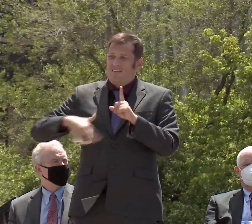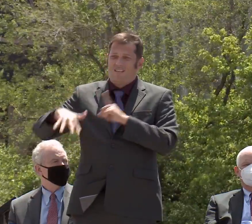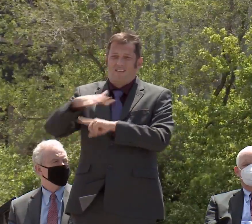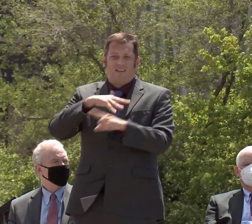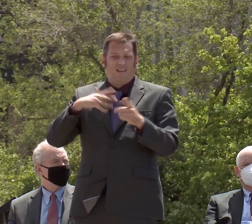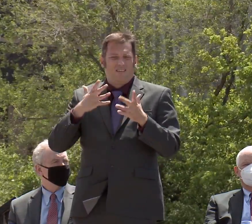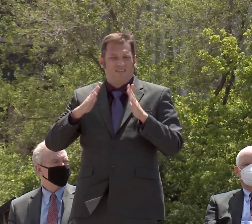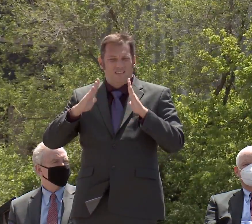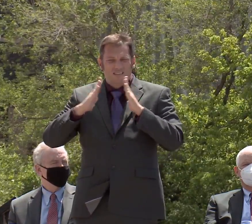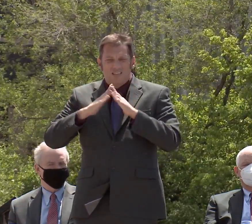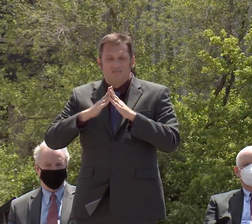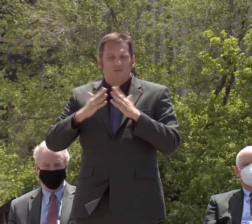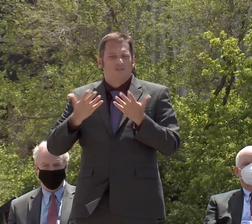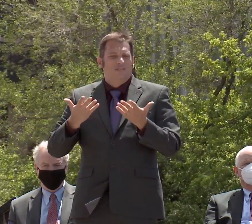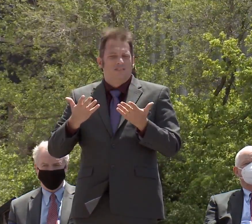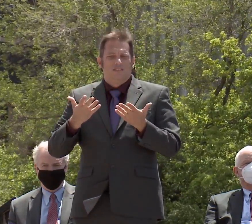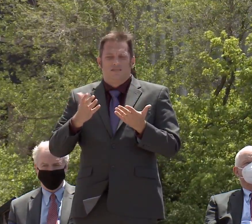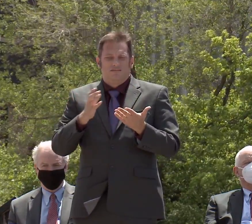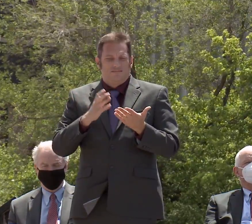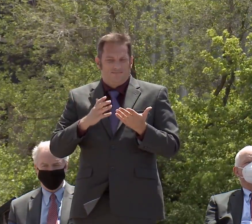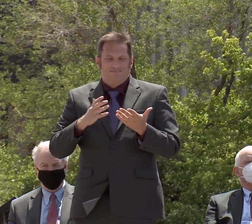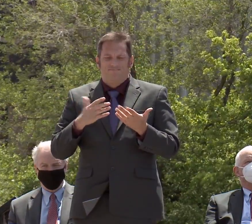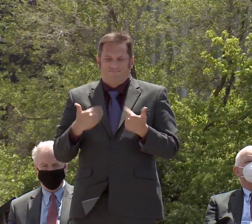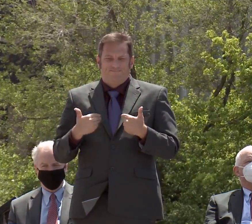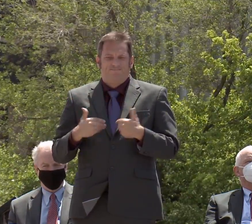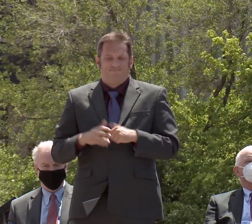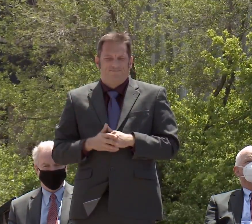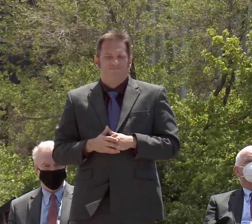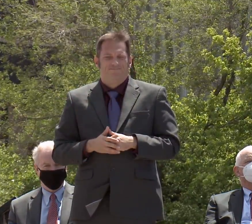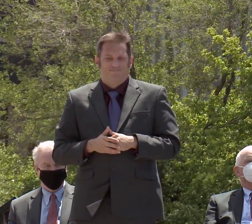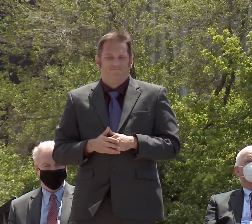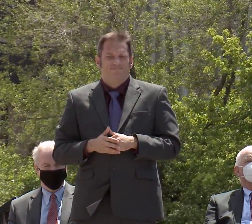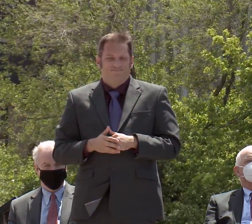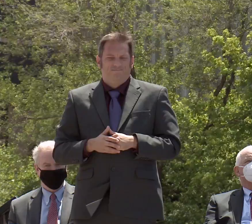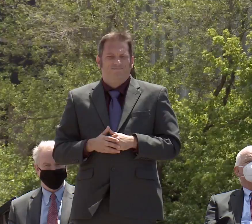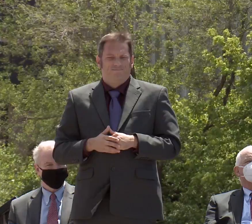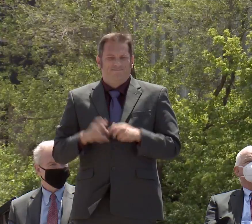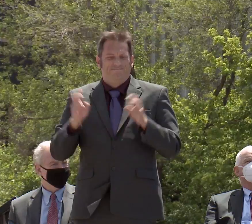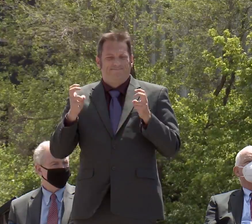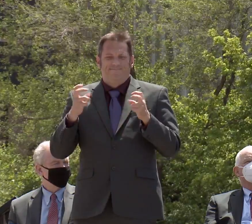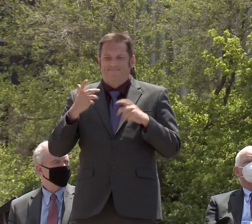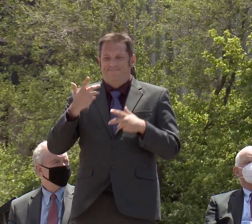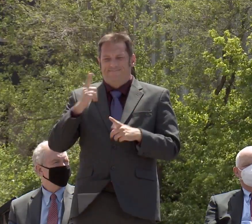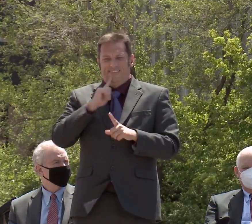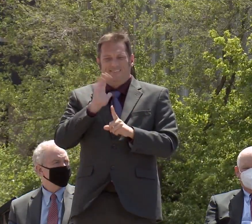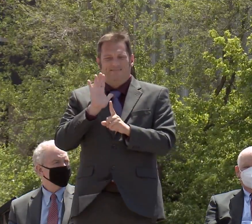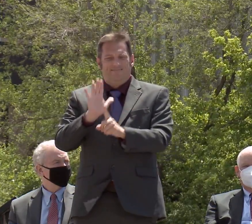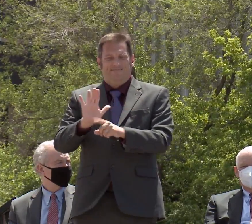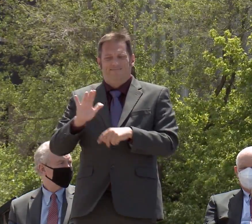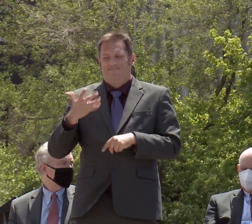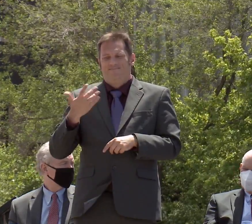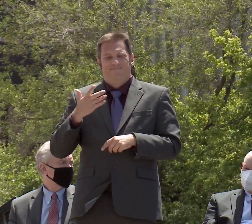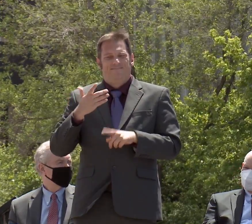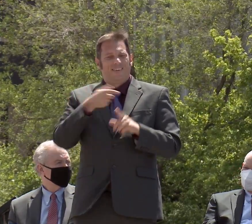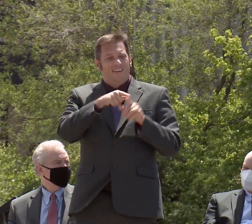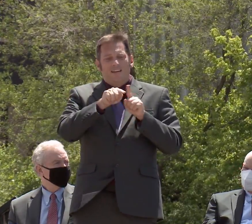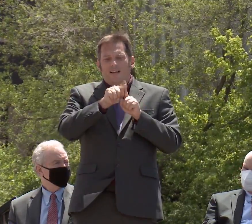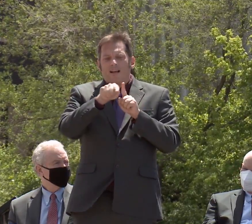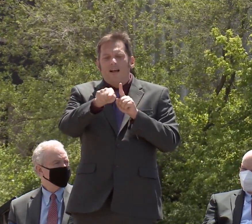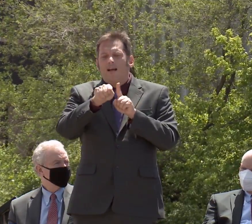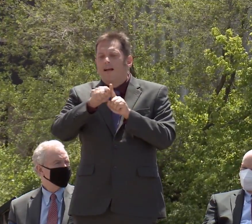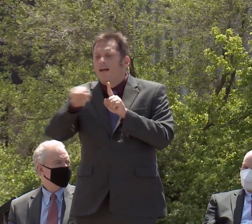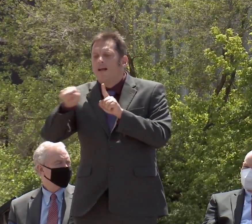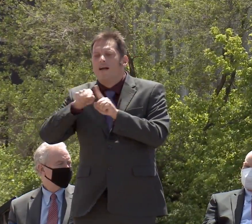a backyard stream. They happen to come into the harbor, come into the Chesapeake Bay, but that's sort of those streams are a good measure